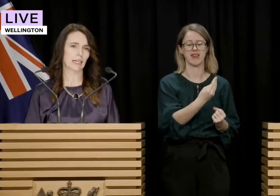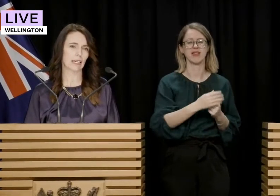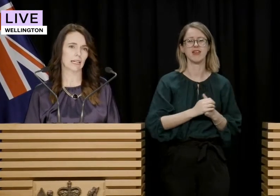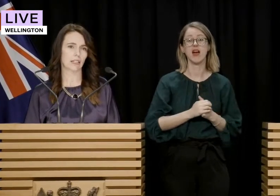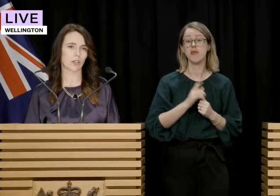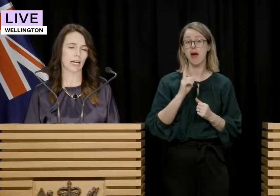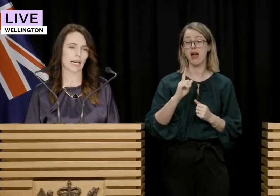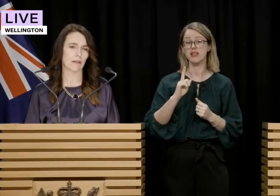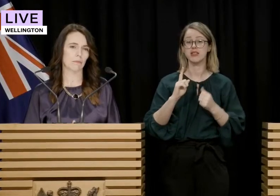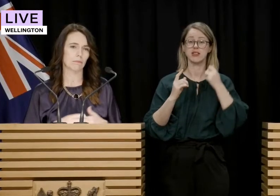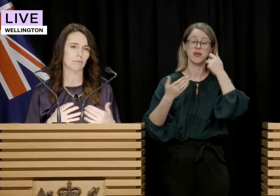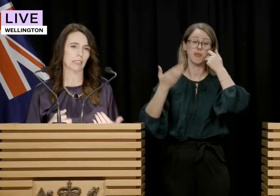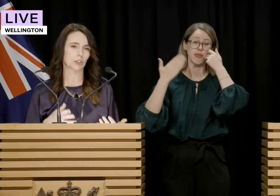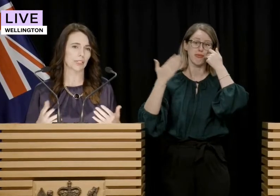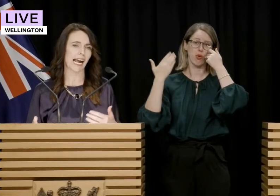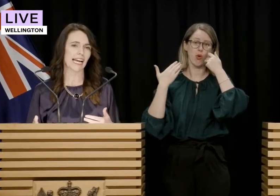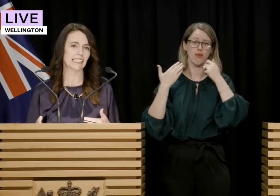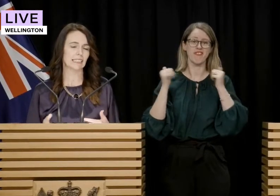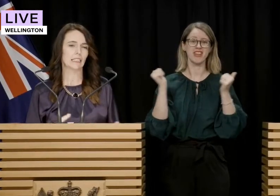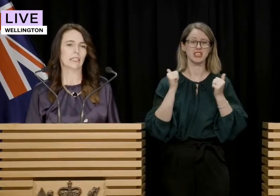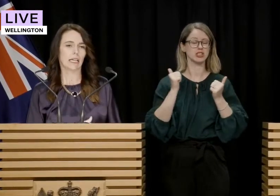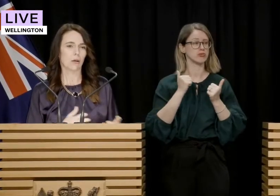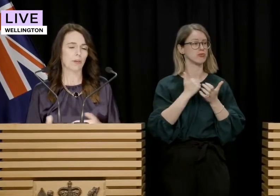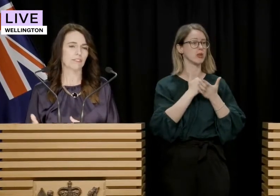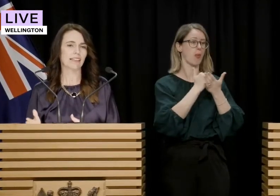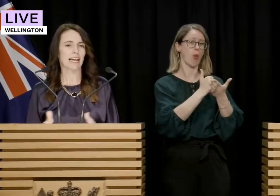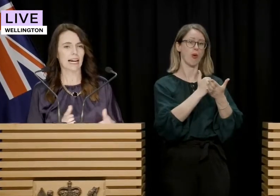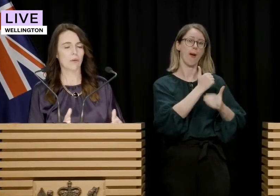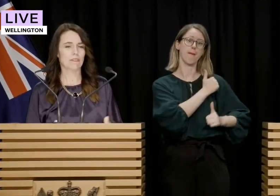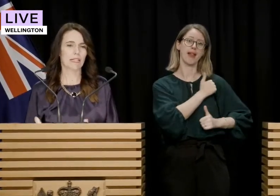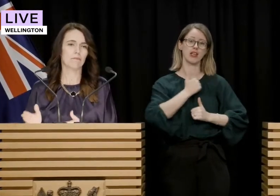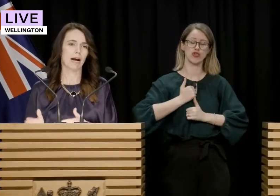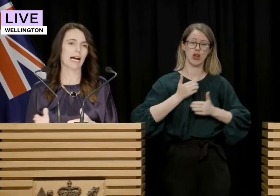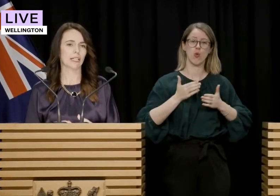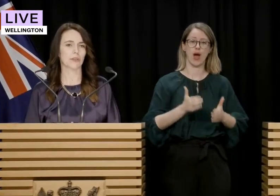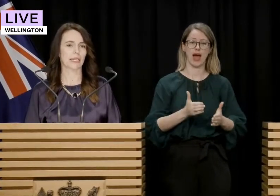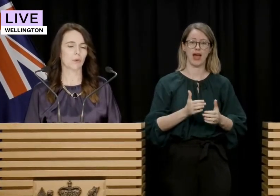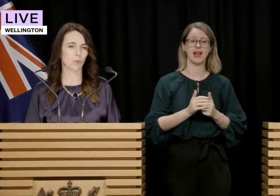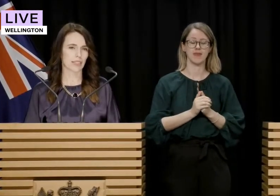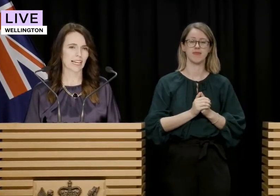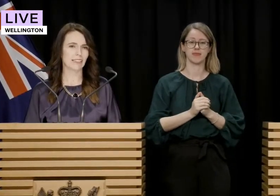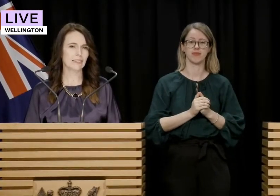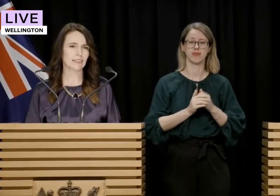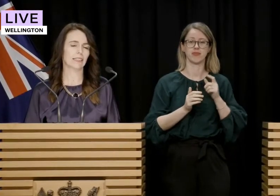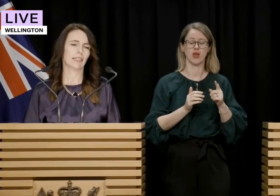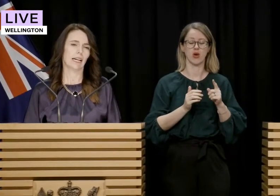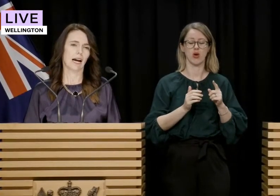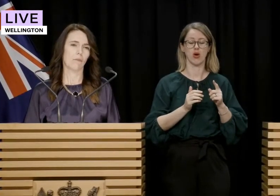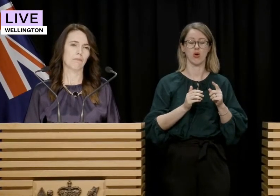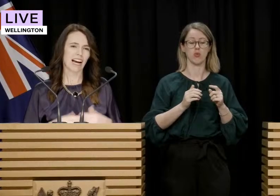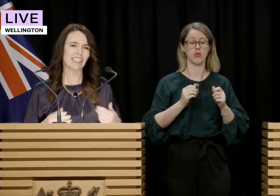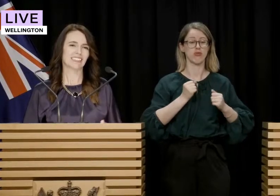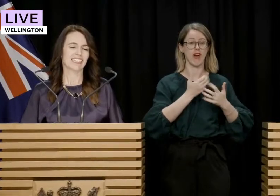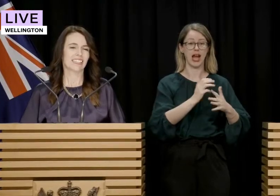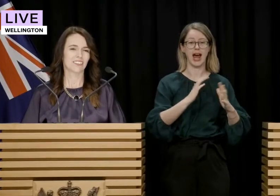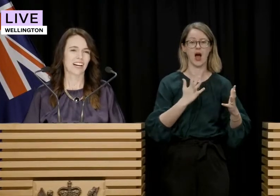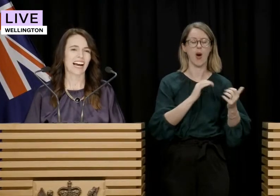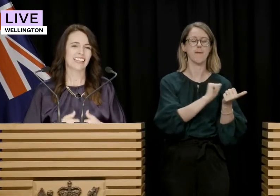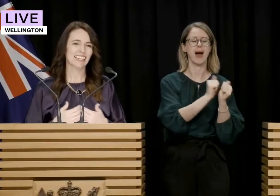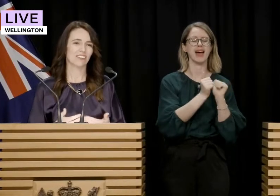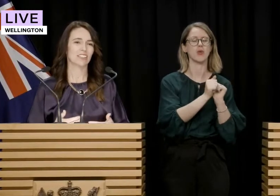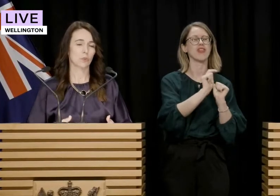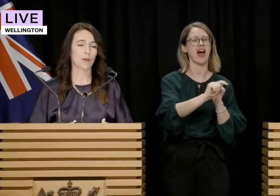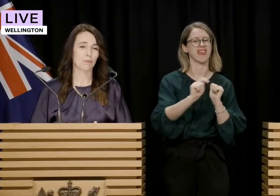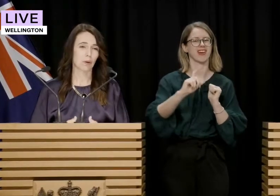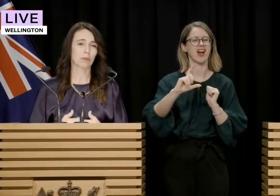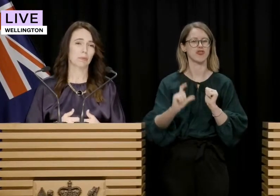providing military aid. We've done that, however, in partnering with others, but there are